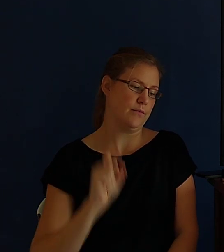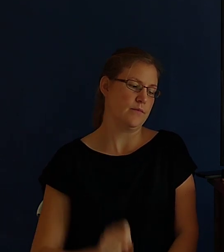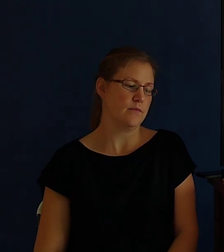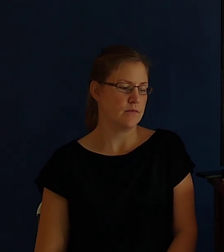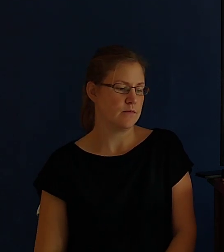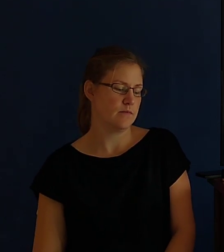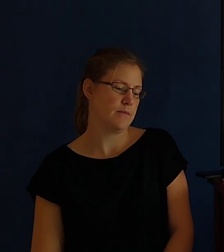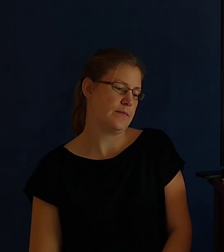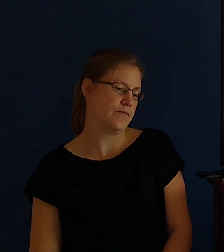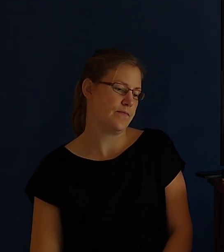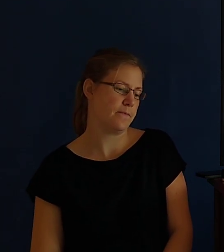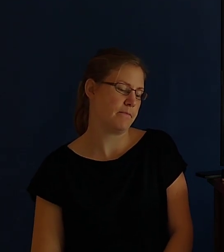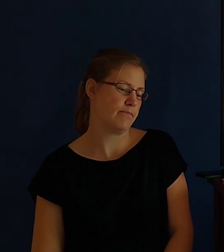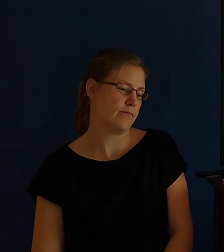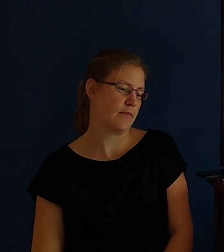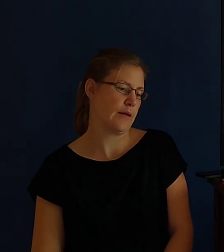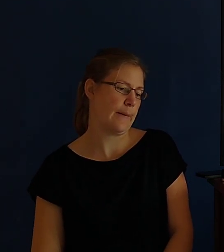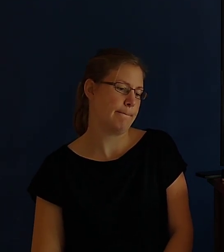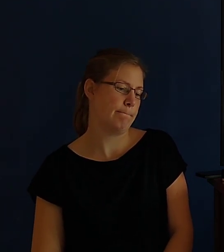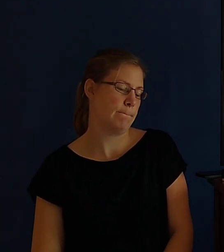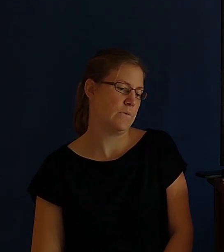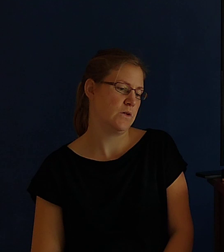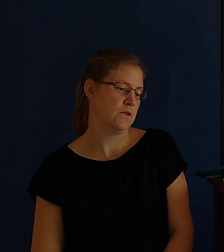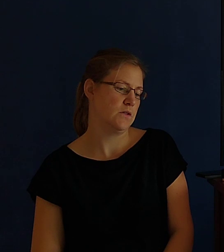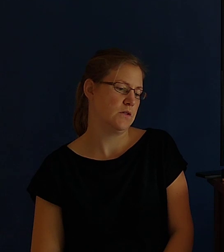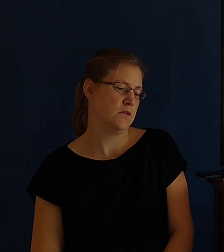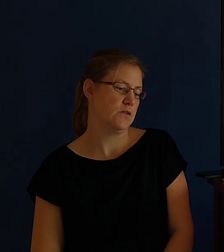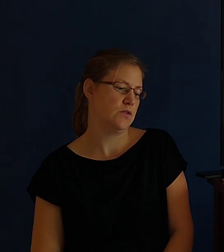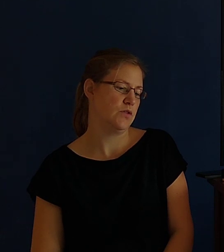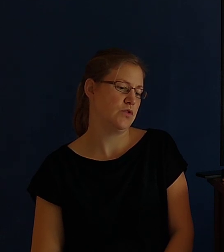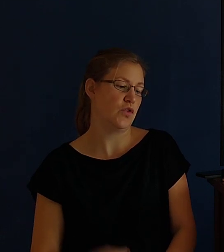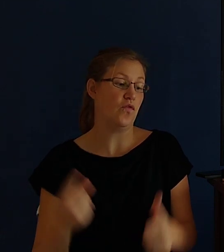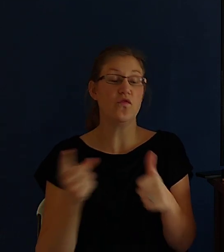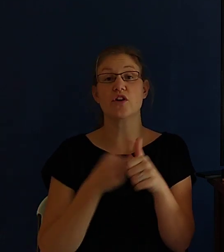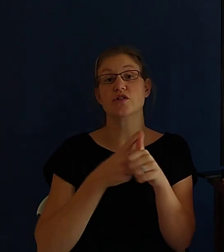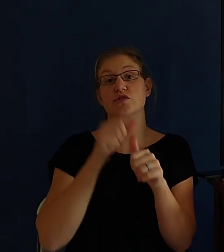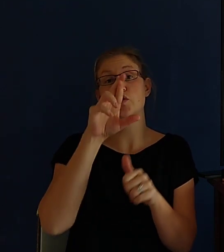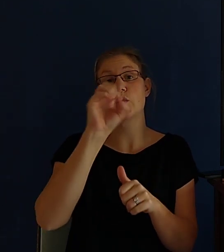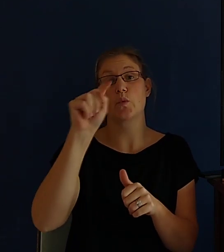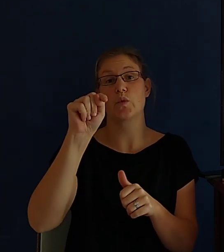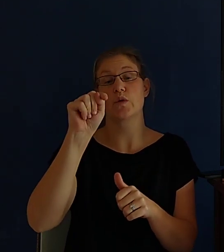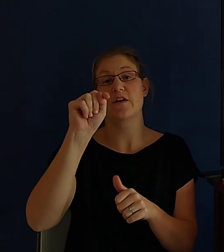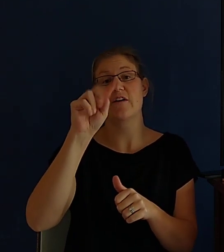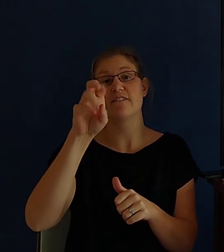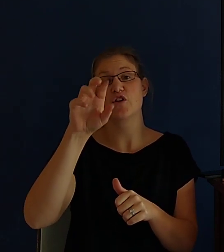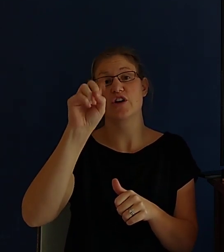Okay, so first the root vertex is given, which is 1 here. Okay.